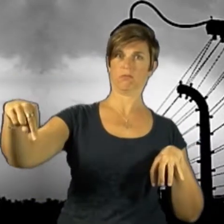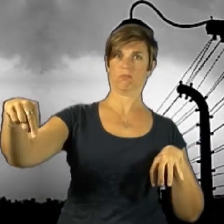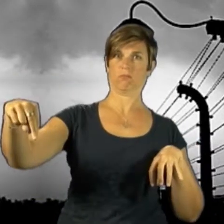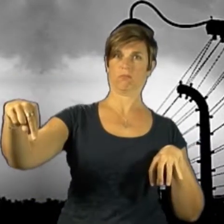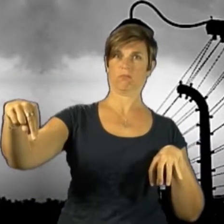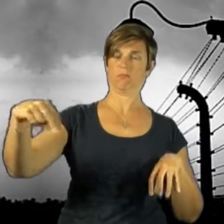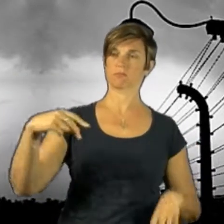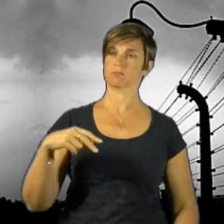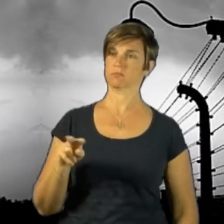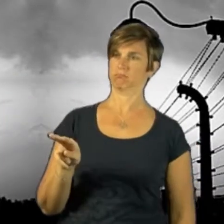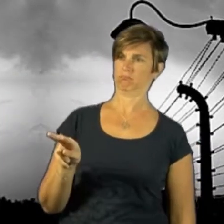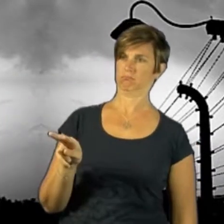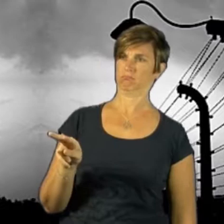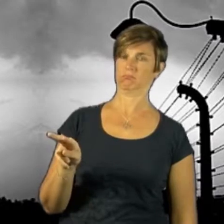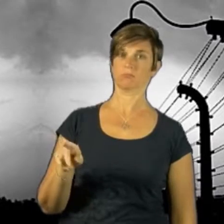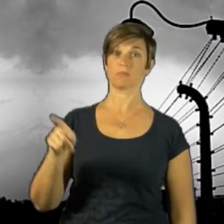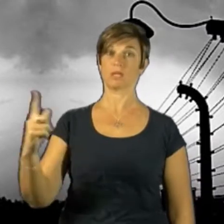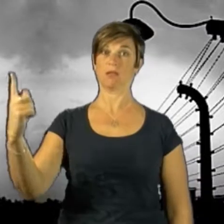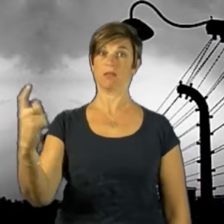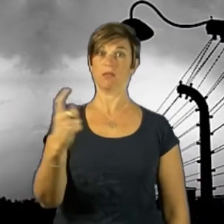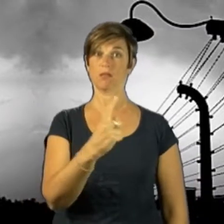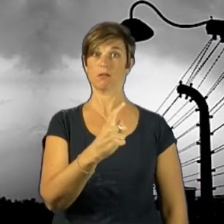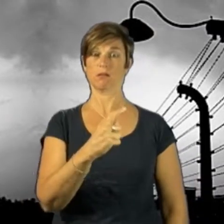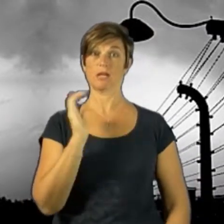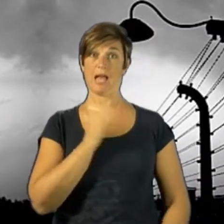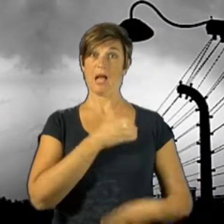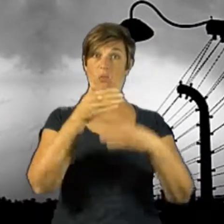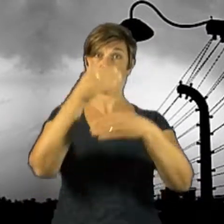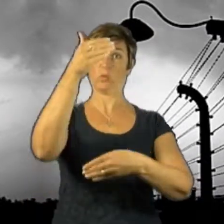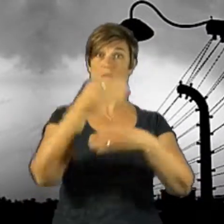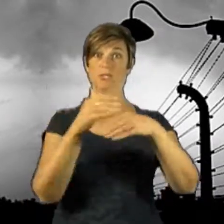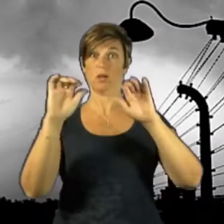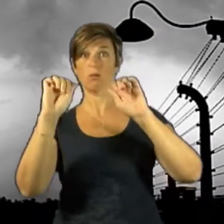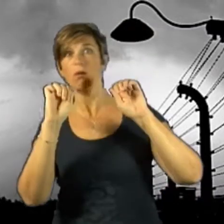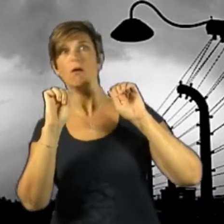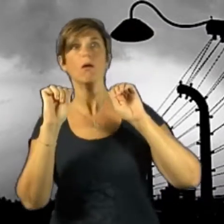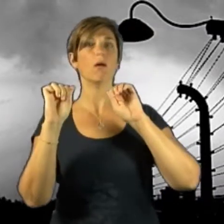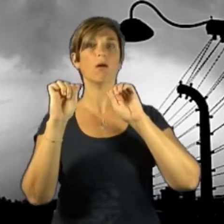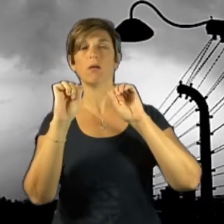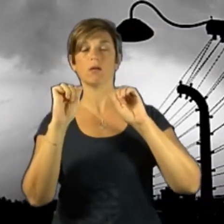He looked through our window, and Bob, my husband, opened the door because he often protected me.